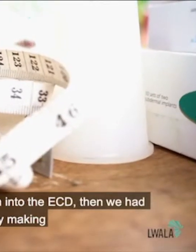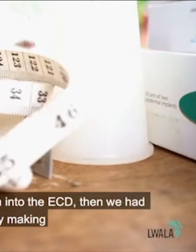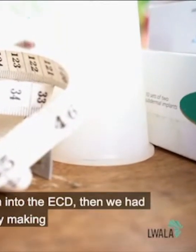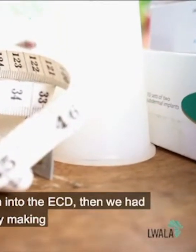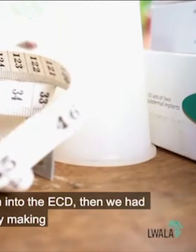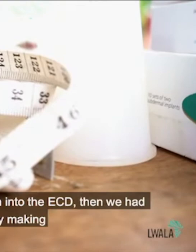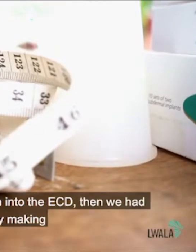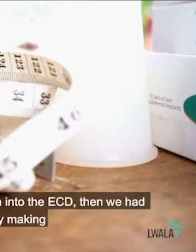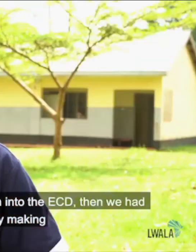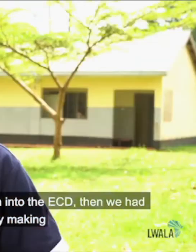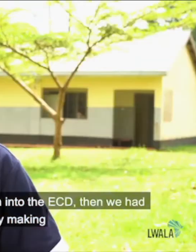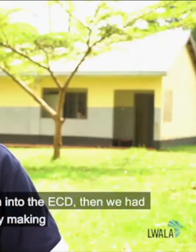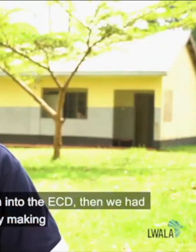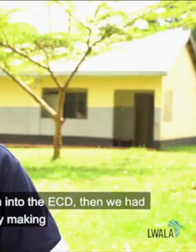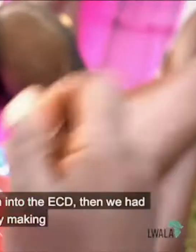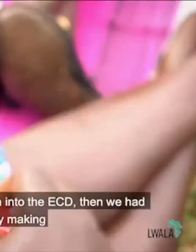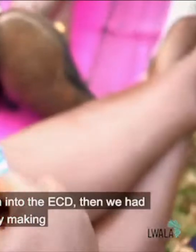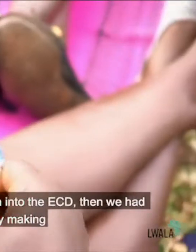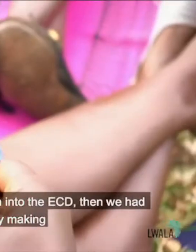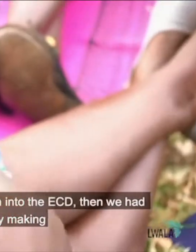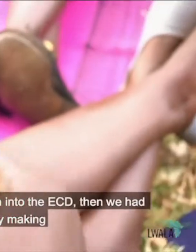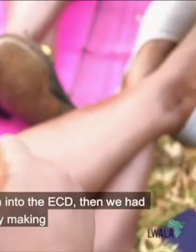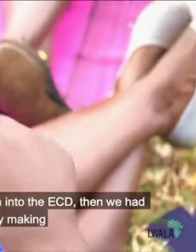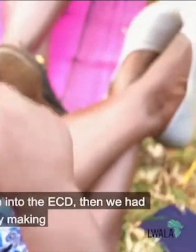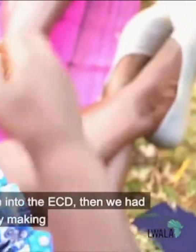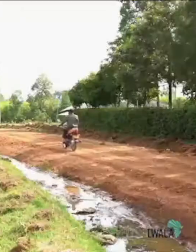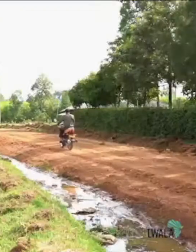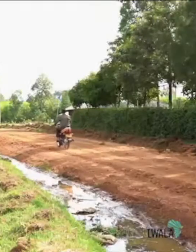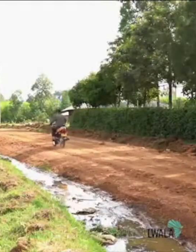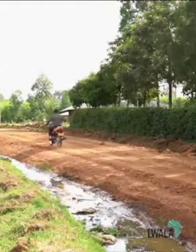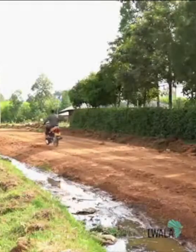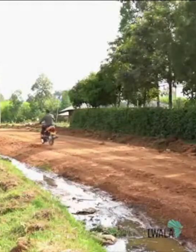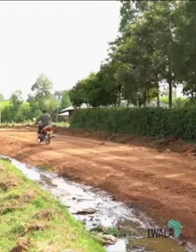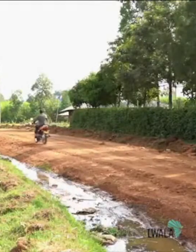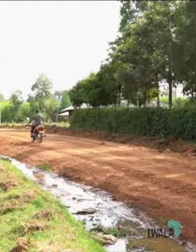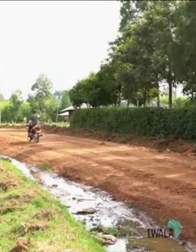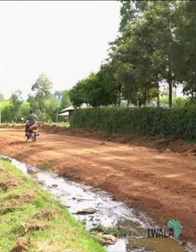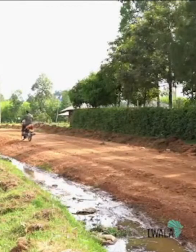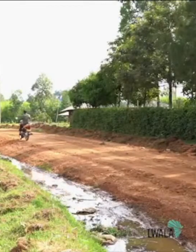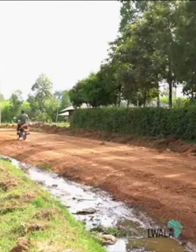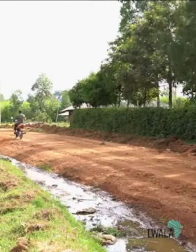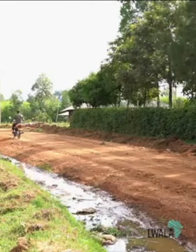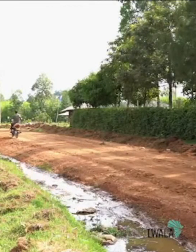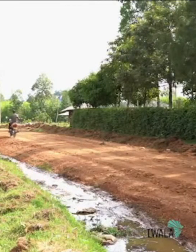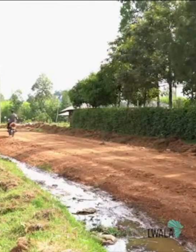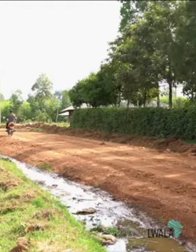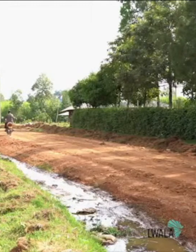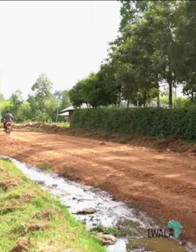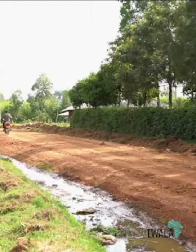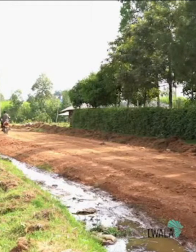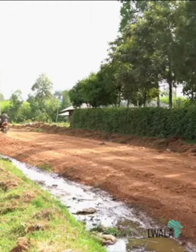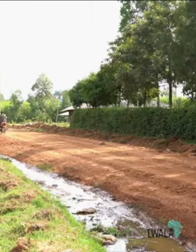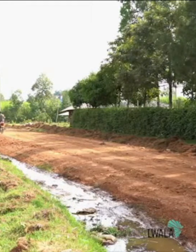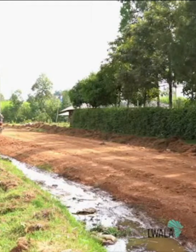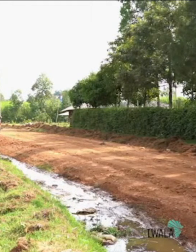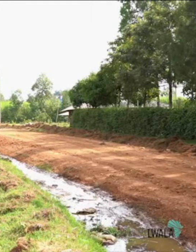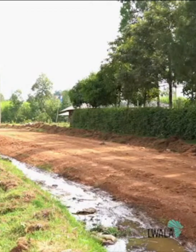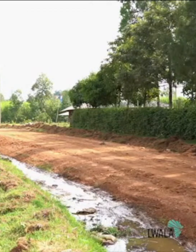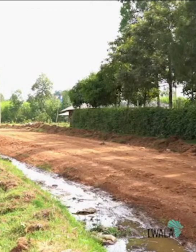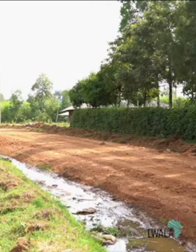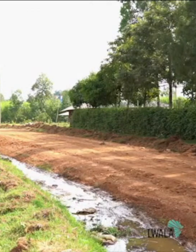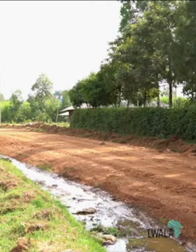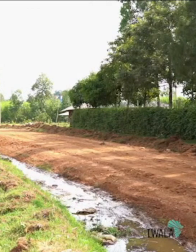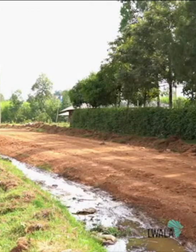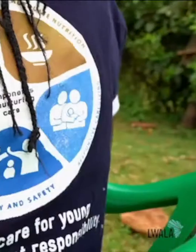ECD. Then we had another one on toy making. In the last year, Lola incorporated nurturing care components and care for